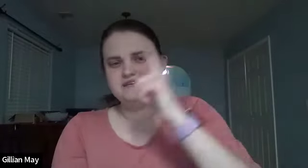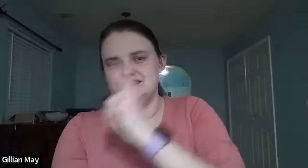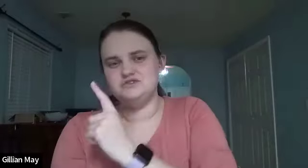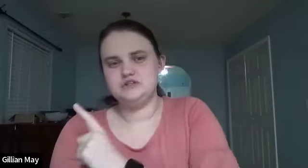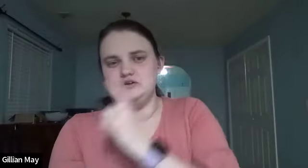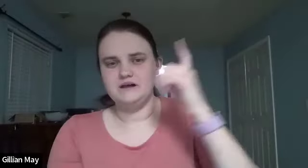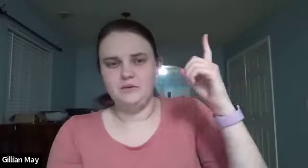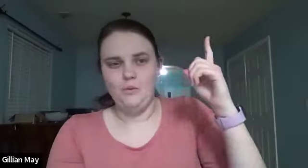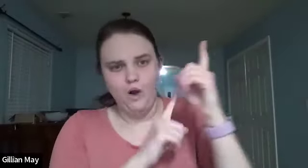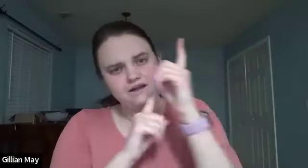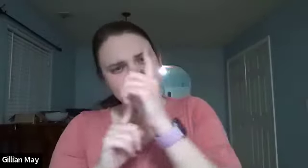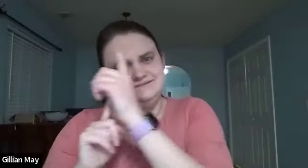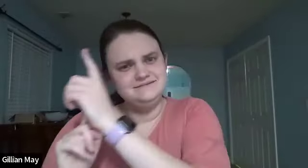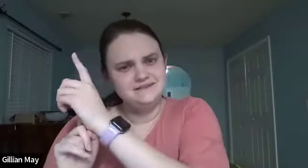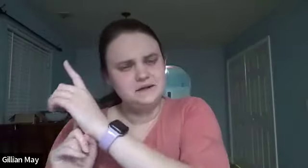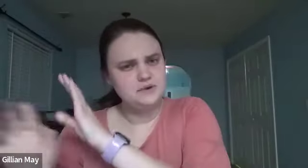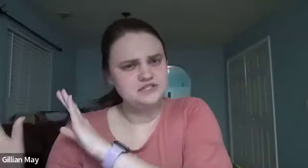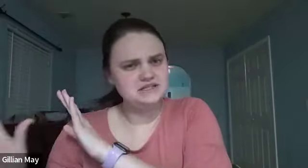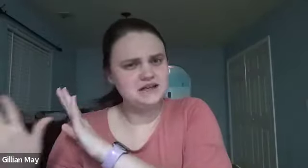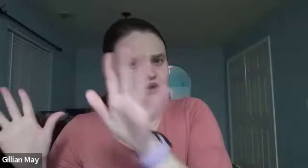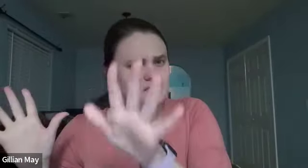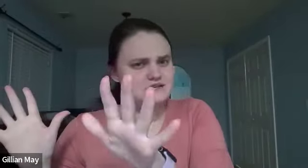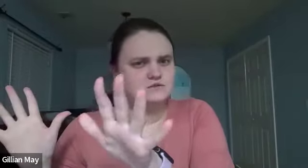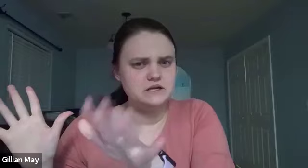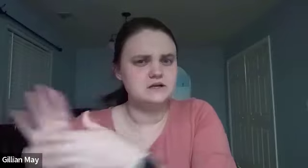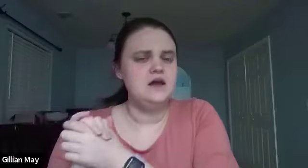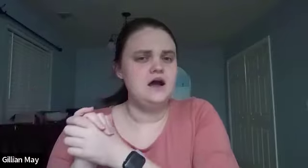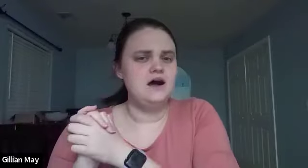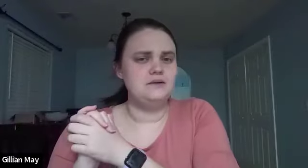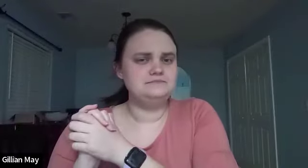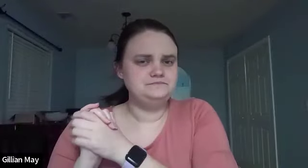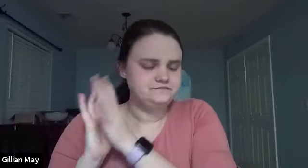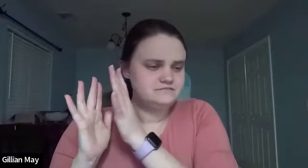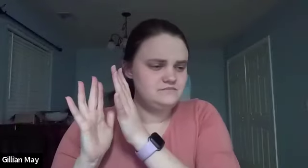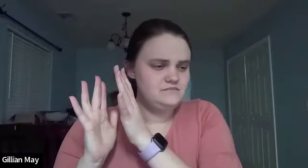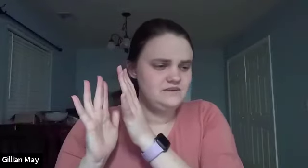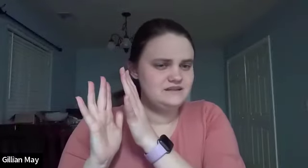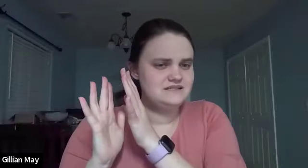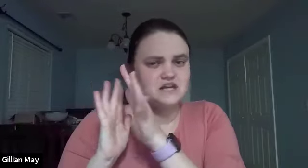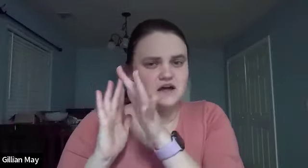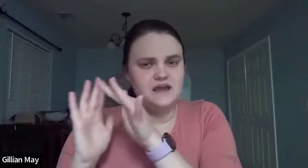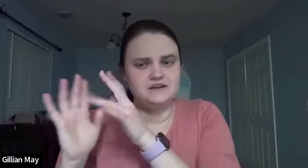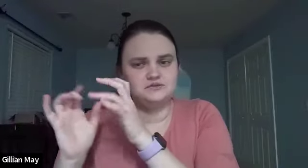this, this could look like walking motion. I know that sounds weird. Because it's not the actual